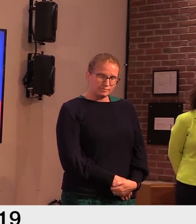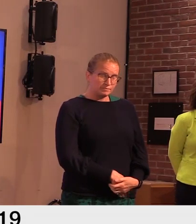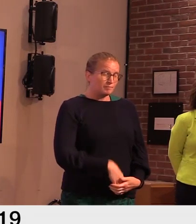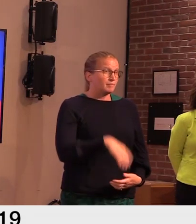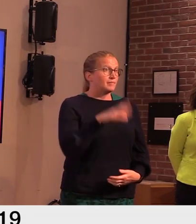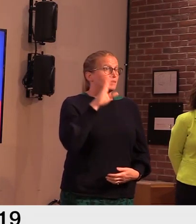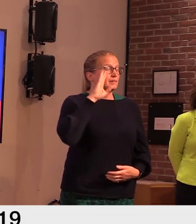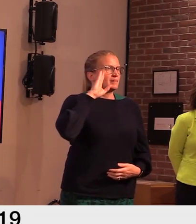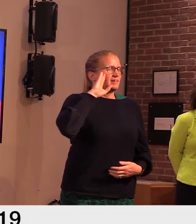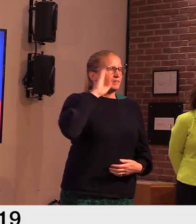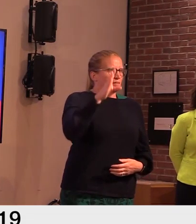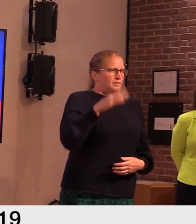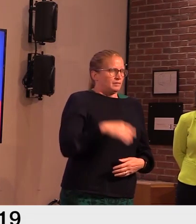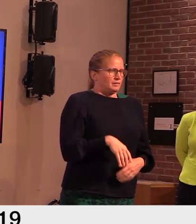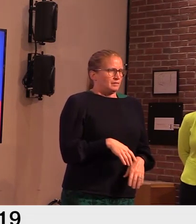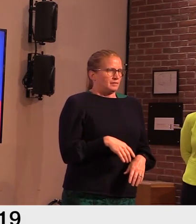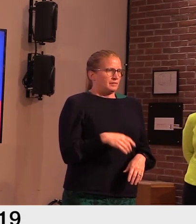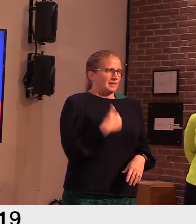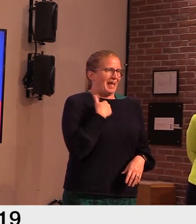Thank you.